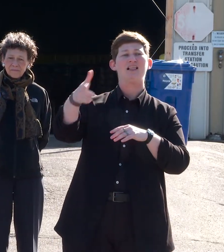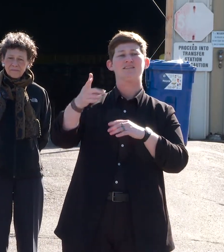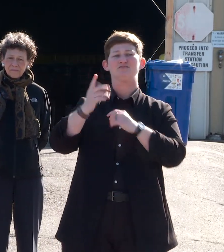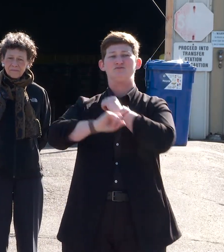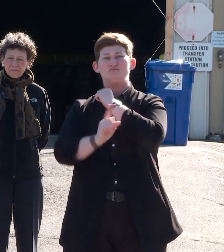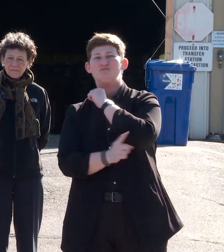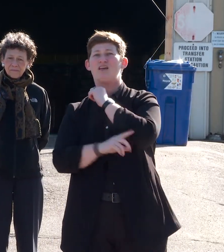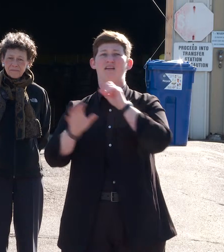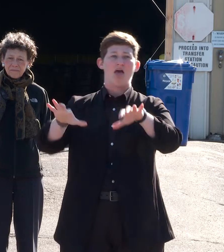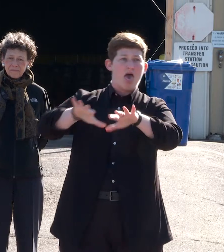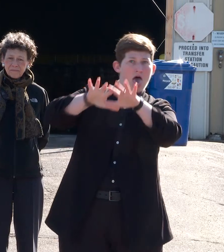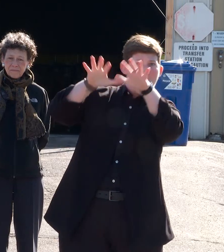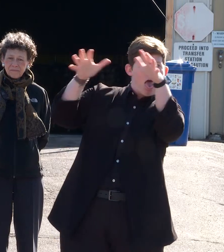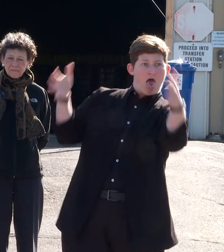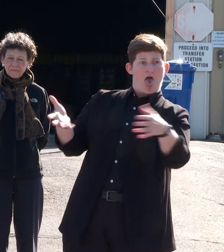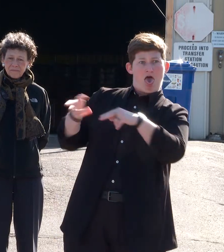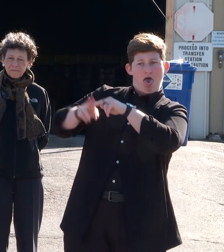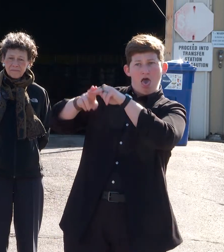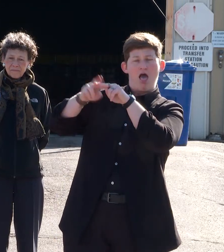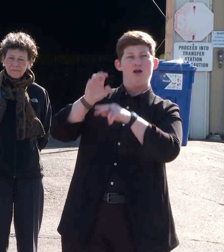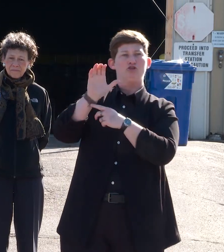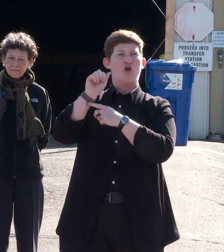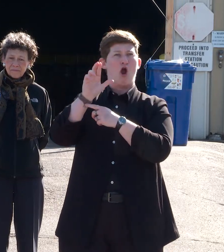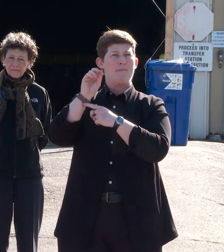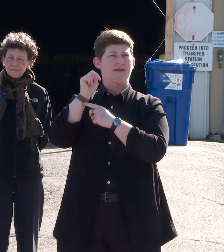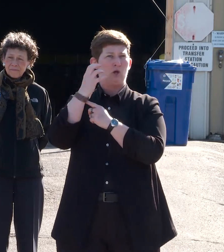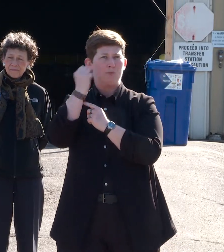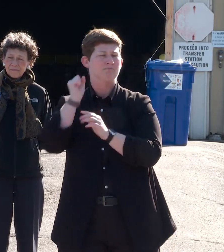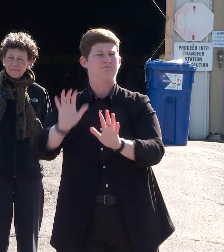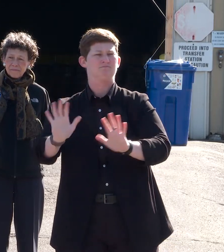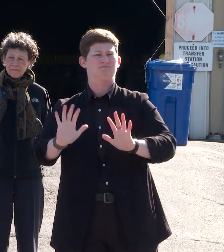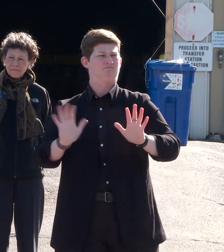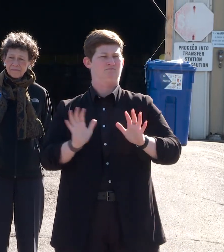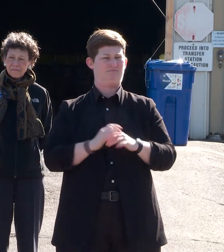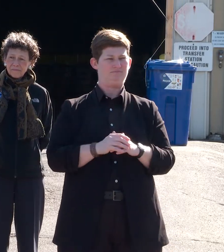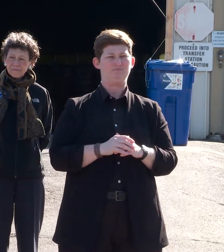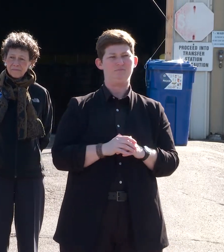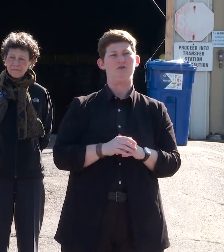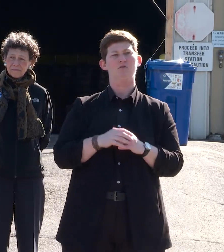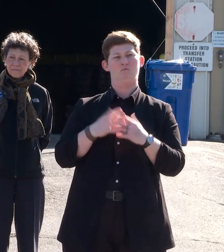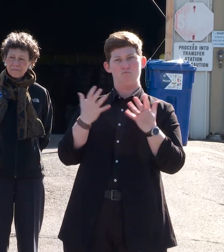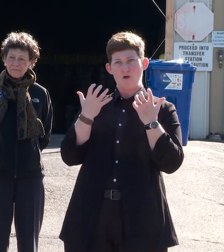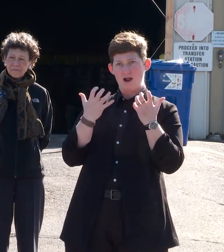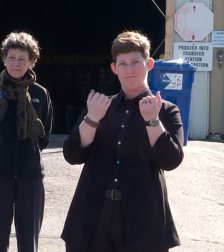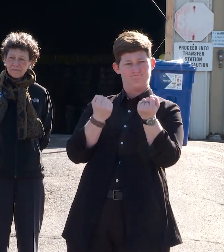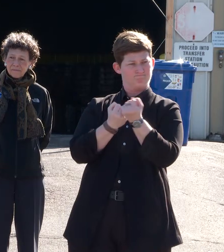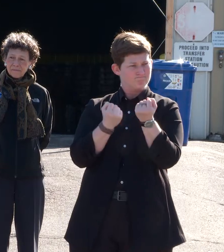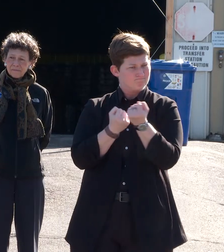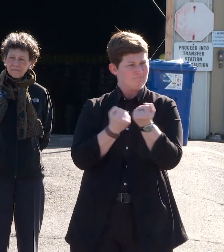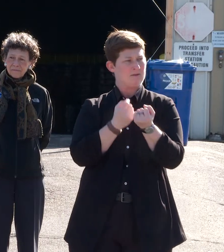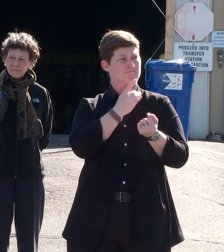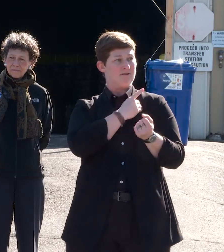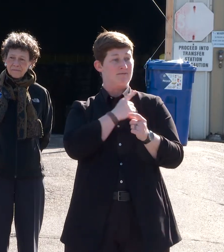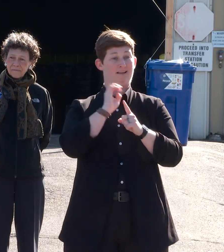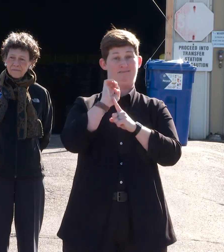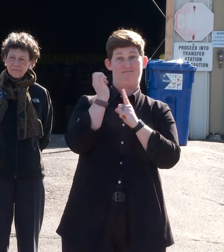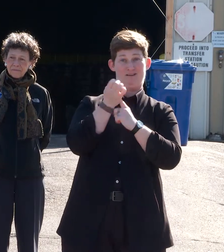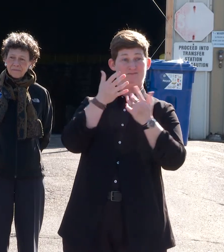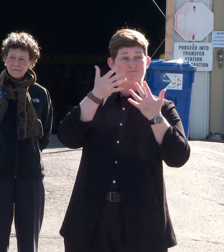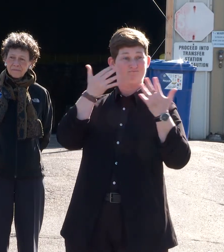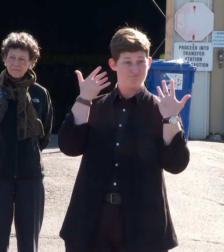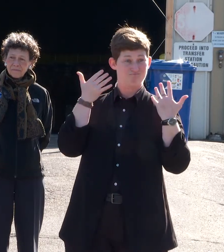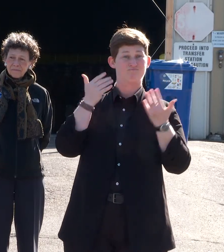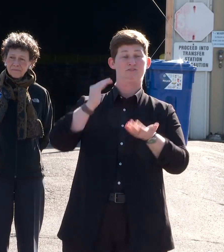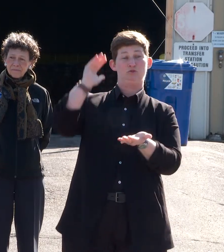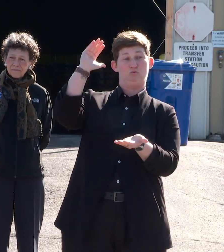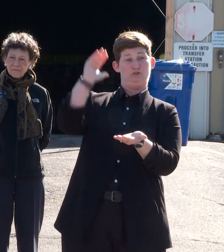carbon emissions. We want to be doing our part in the city of Minneapolis to help the environment. And part of that is making sure that we're reducing